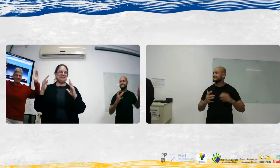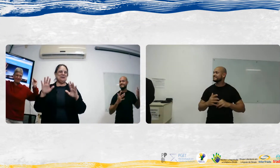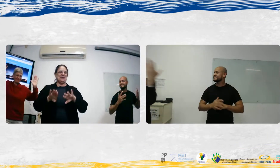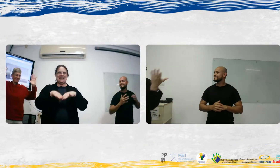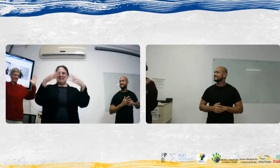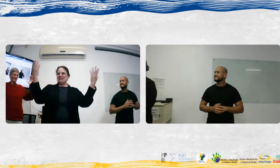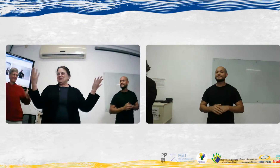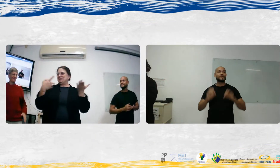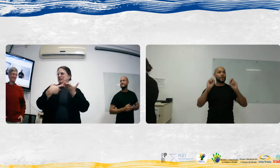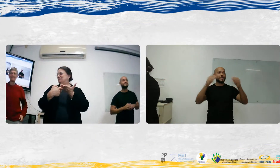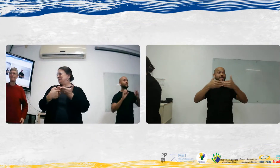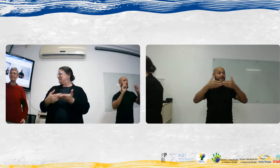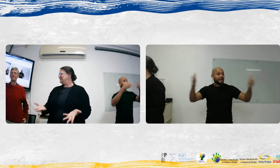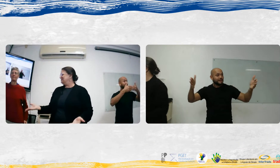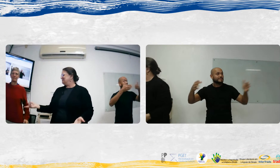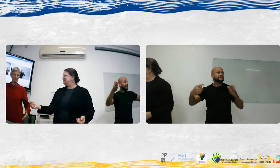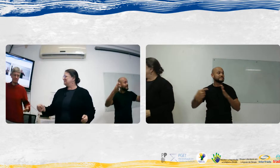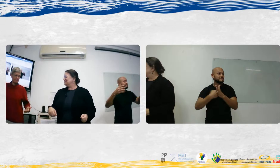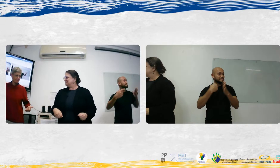Okay, let's go on.